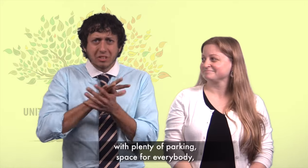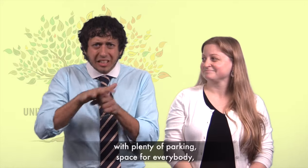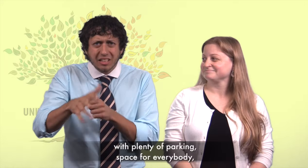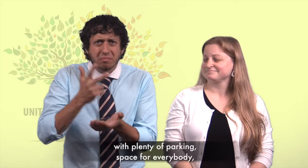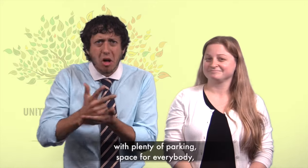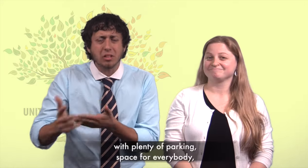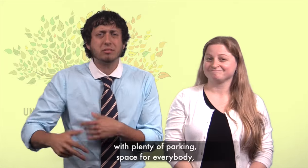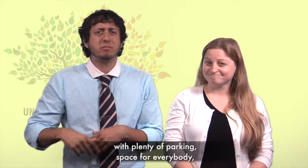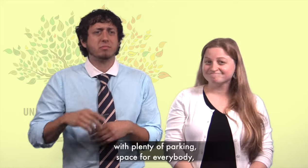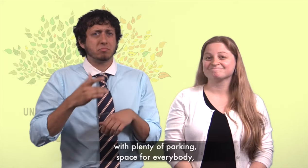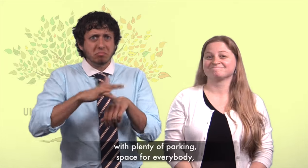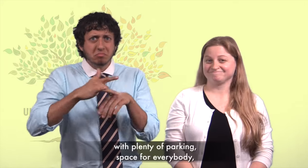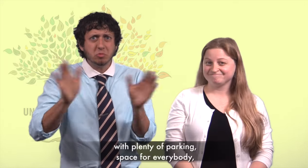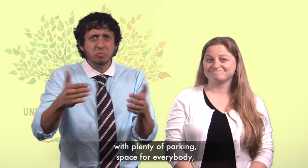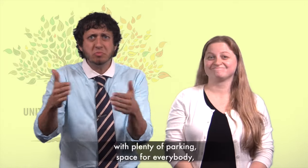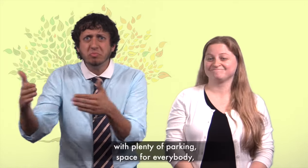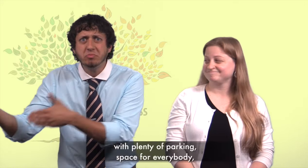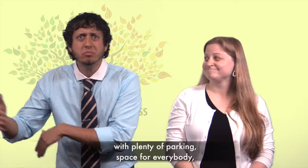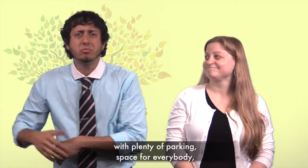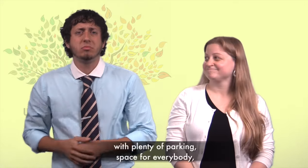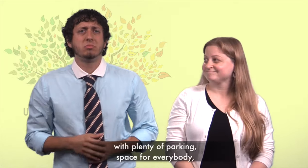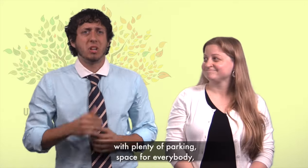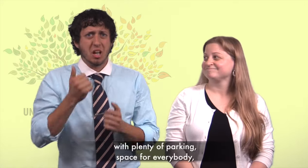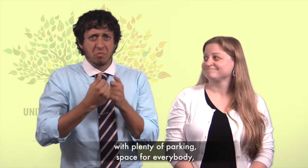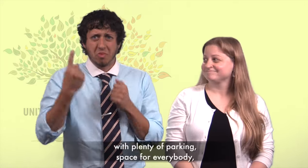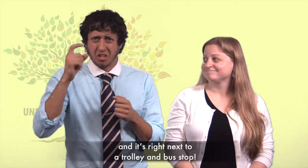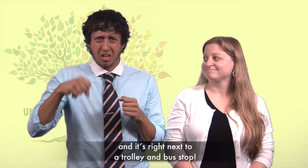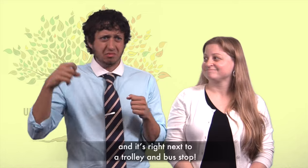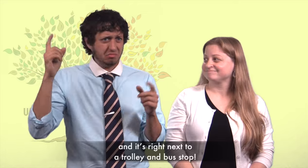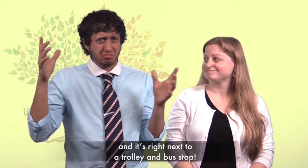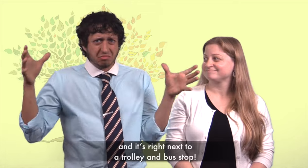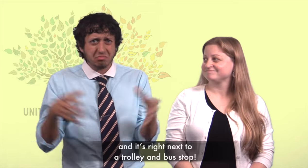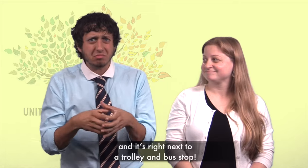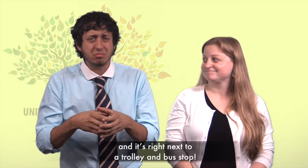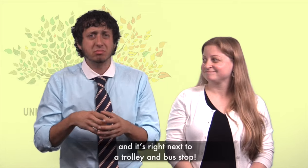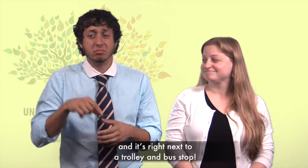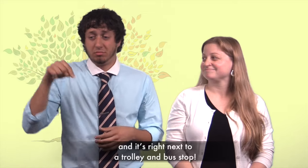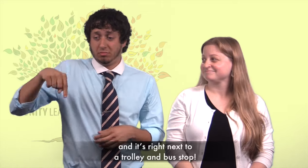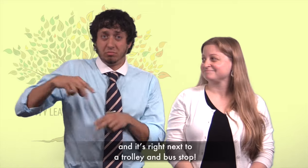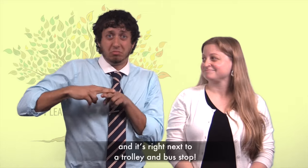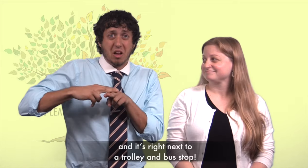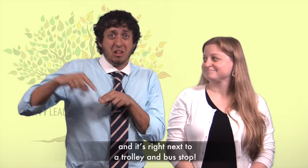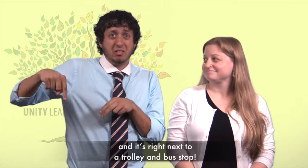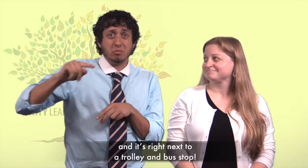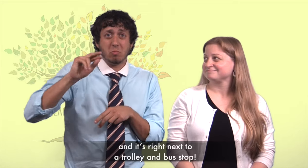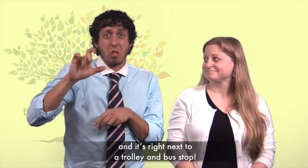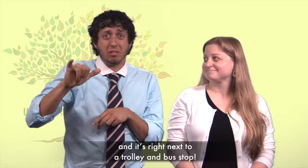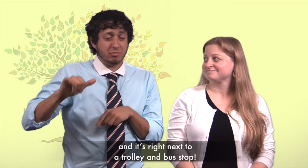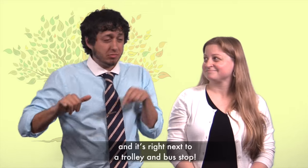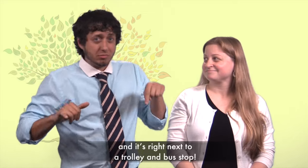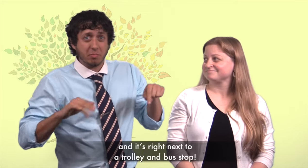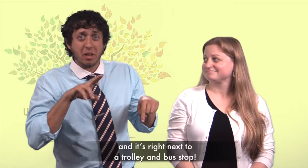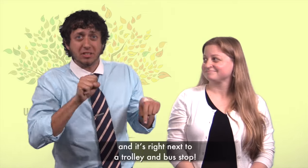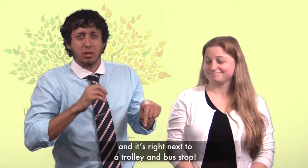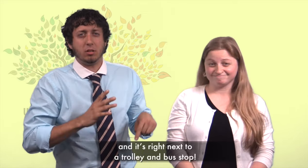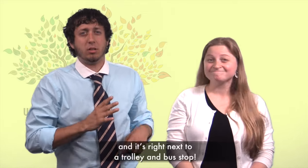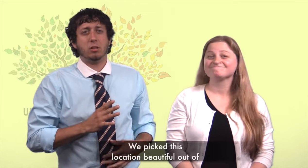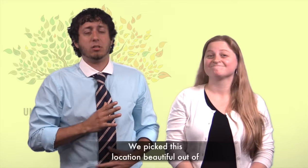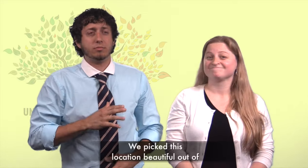parking, space for everyone, and it is located close to public transportation, as there is a trolley and bus stop.